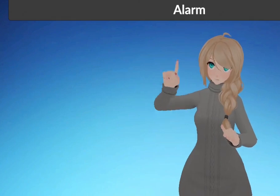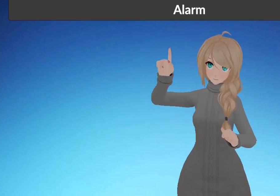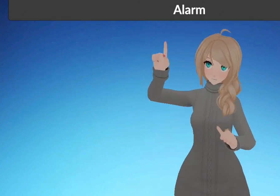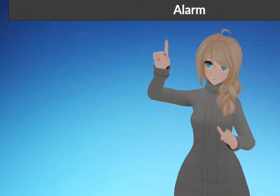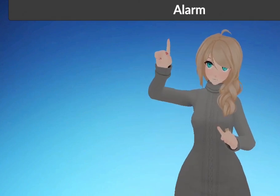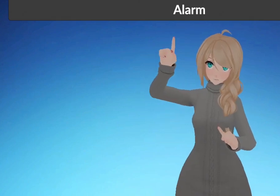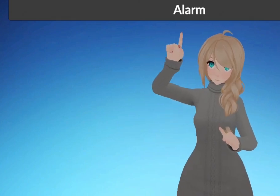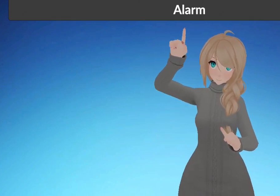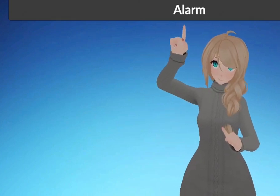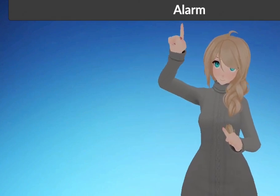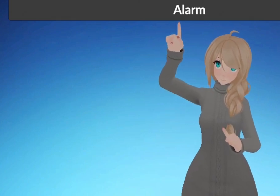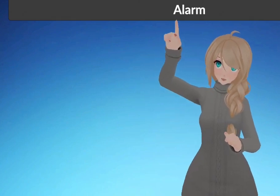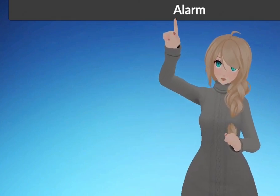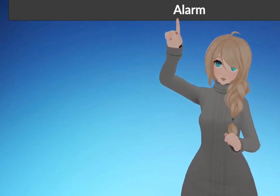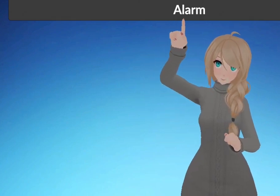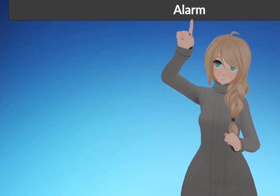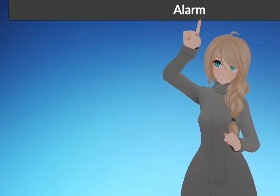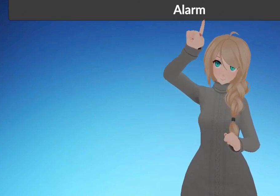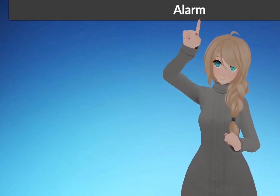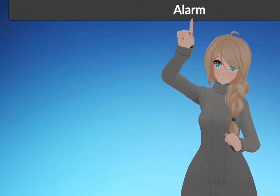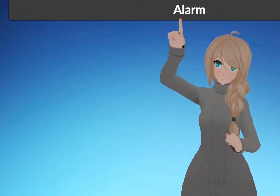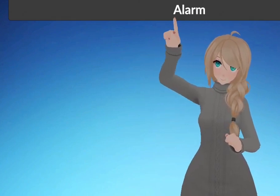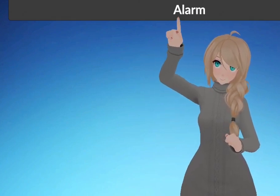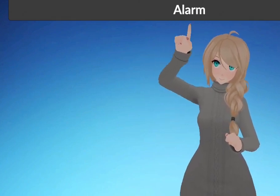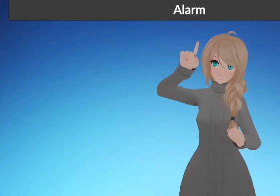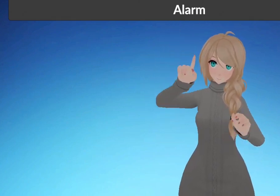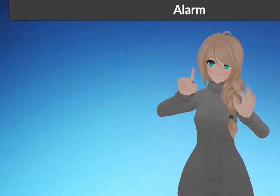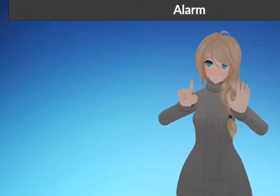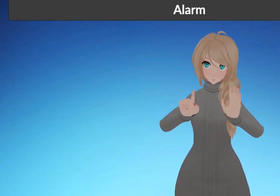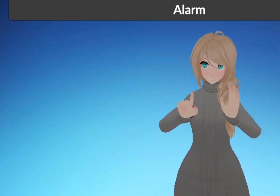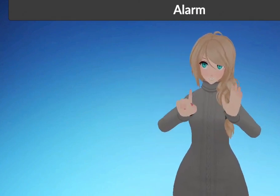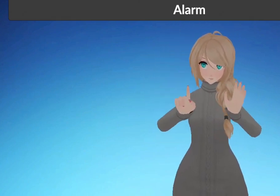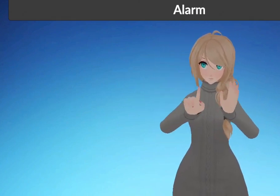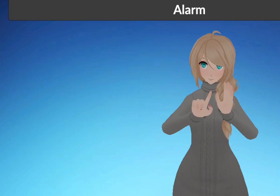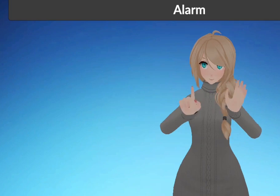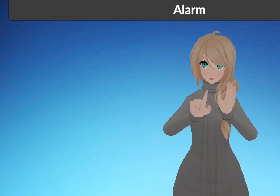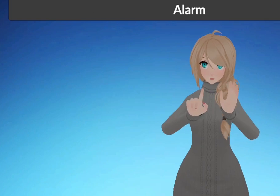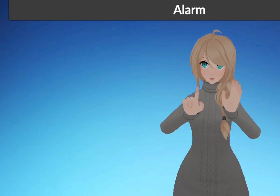This one there. Alarm. Just alarm.